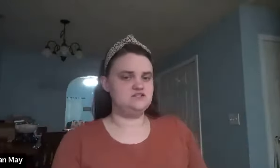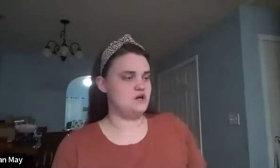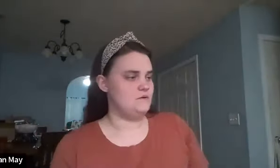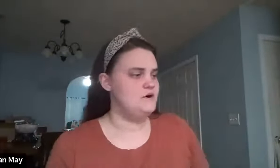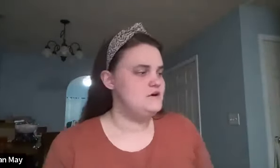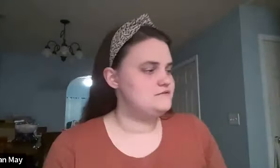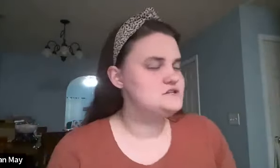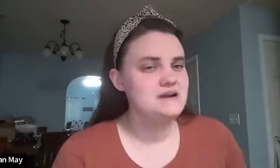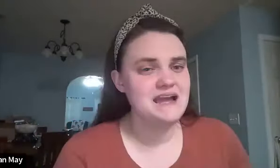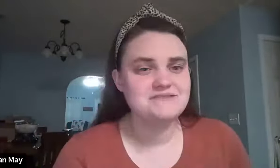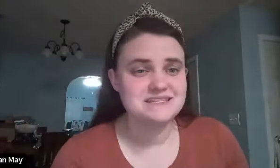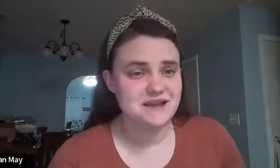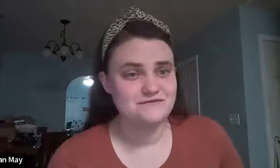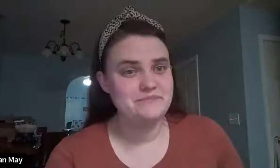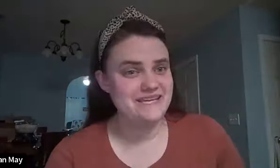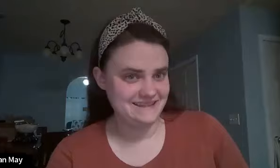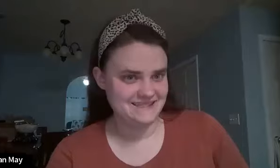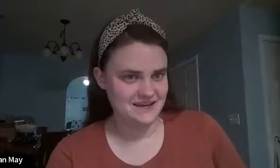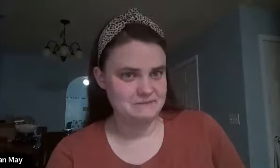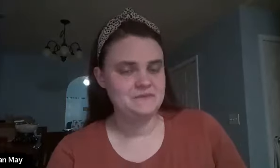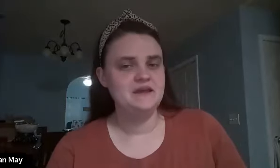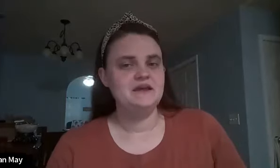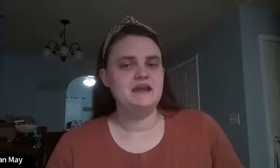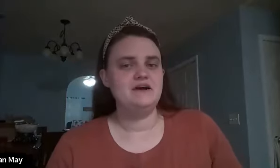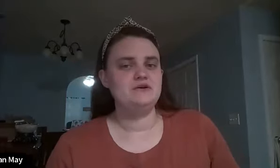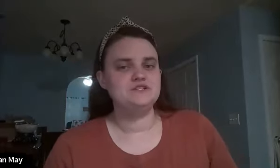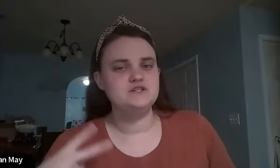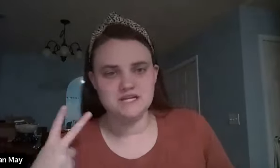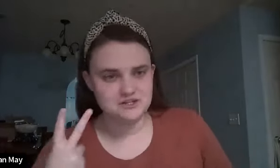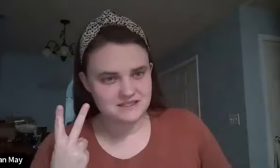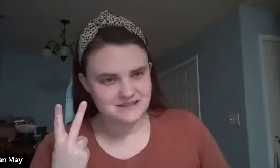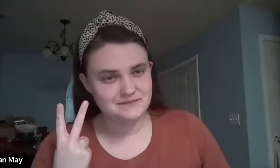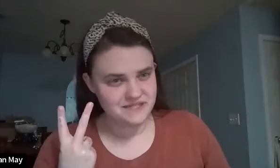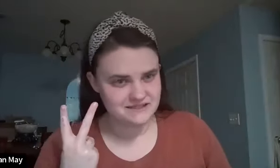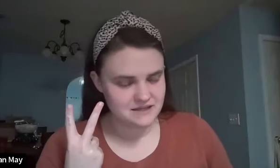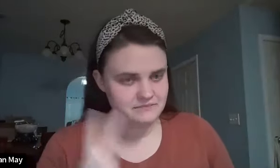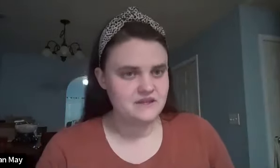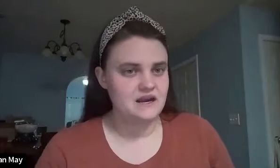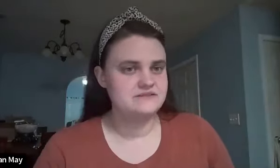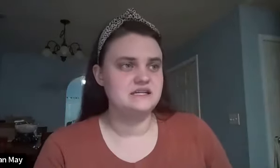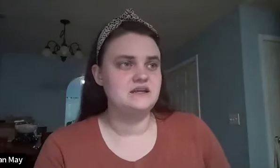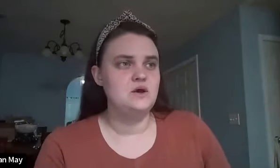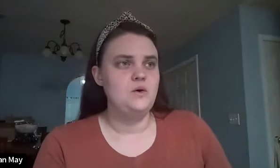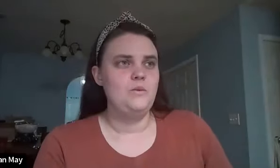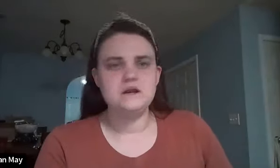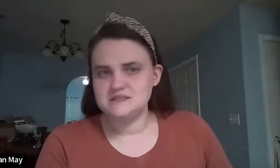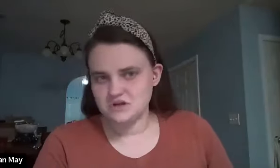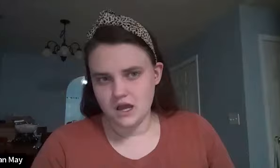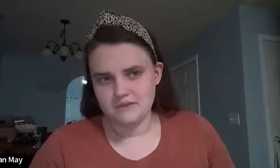So the first one I have is the sign for pizza. Now, there are 2 ways you can sign pizza that I've seen. One is more